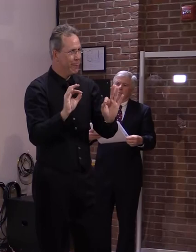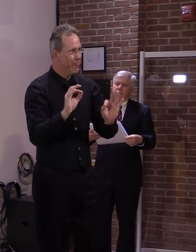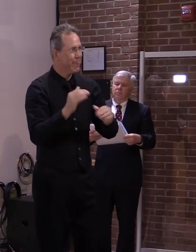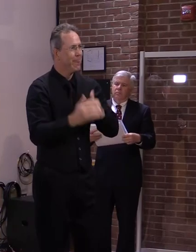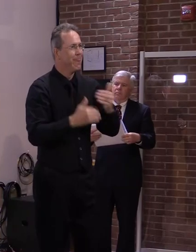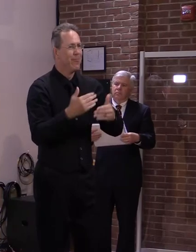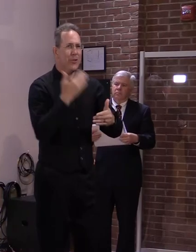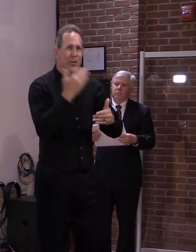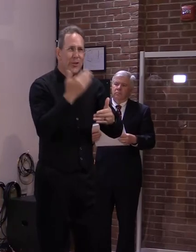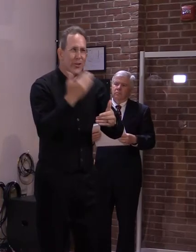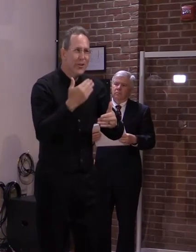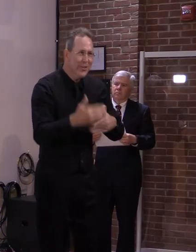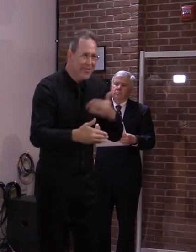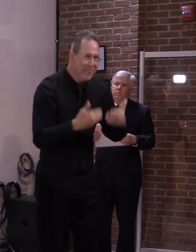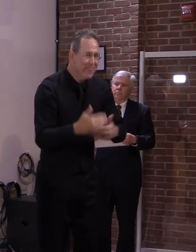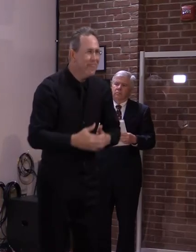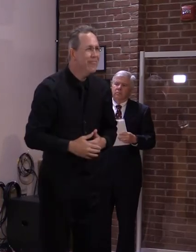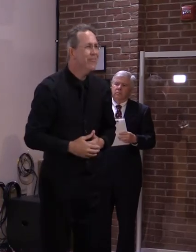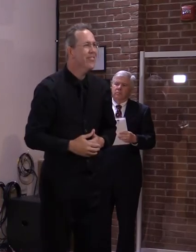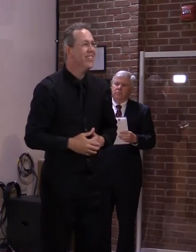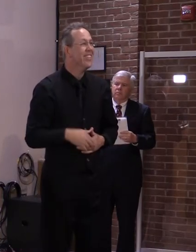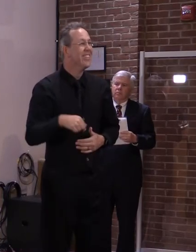keeping track, this is our